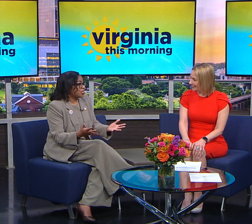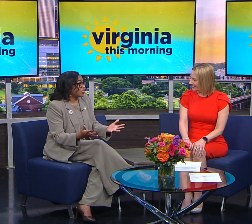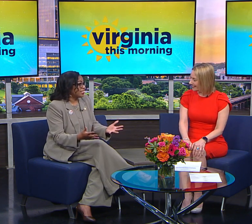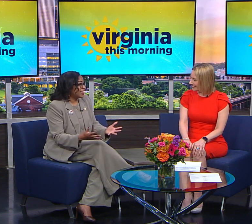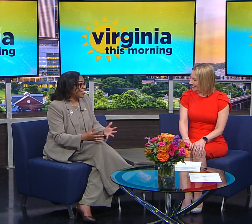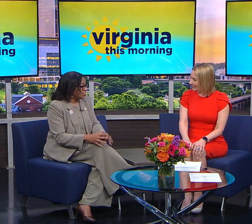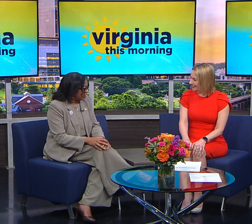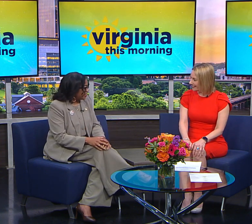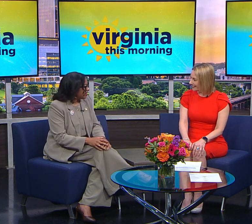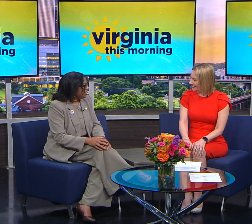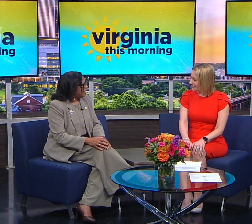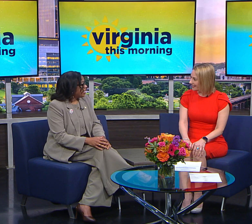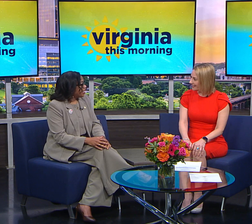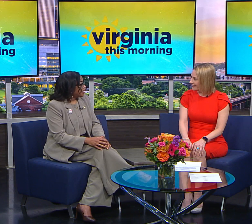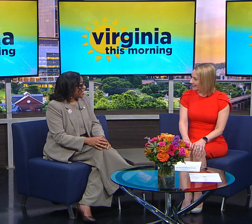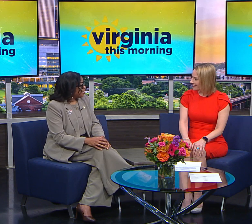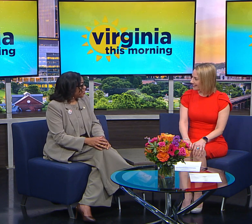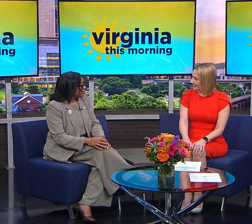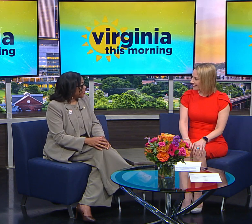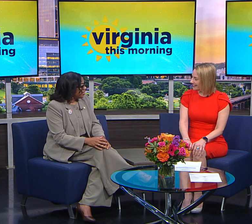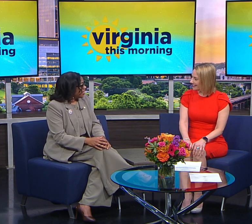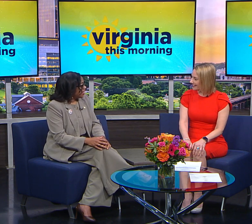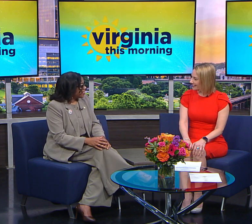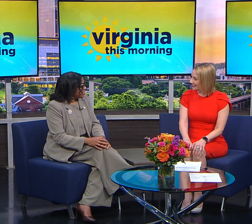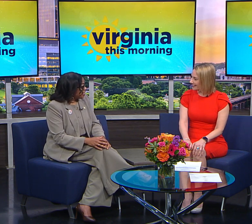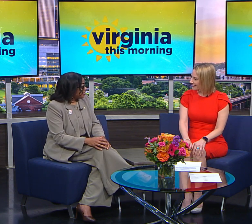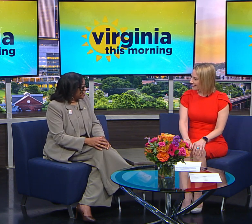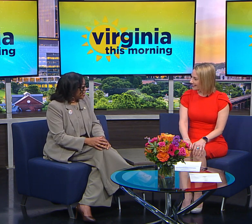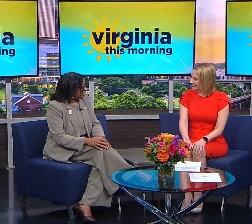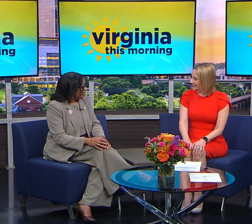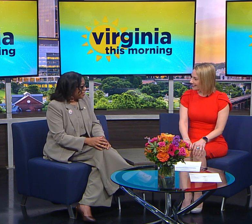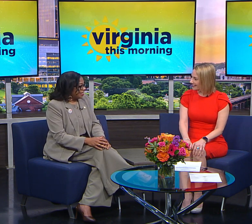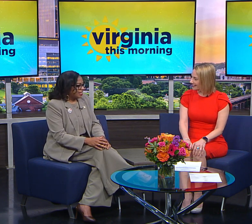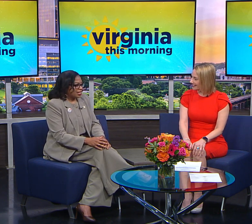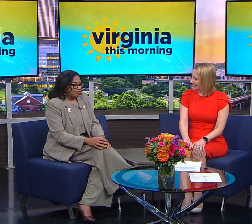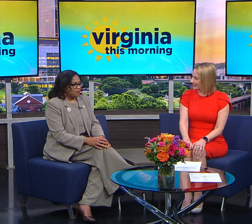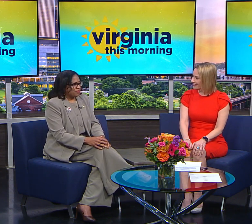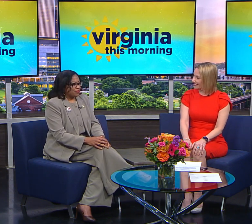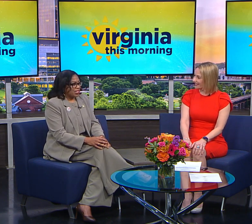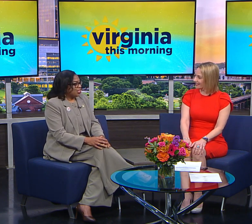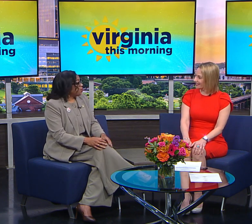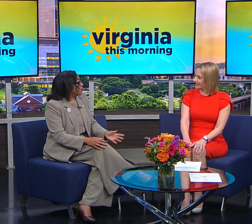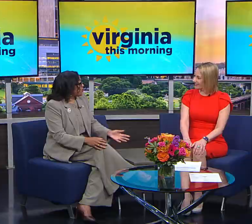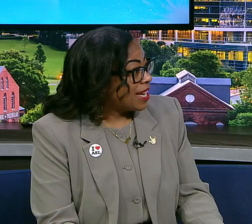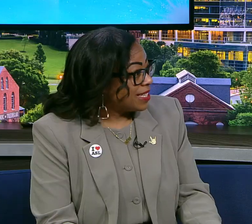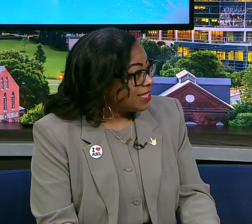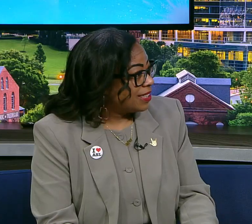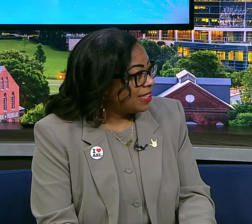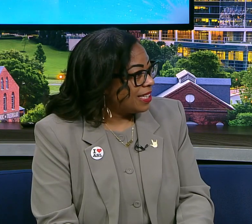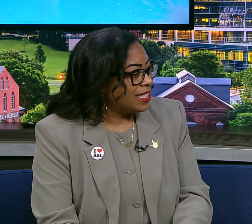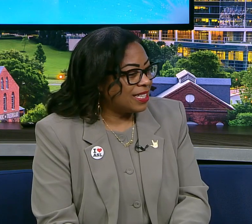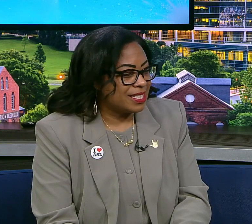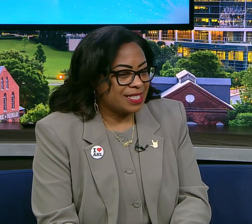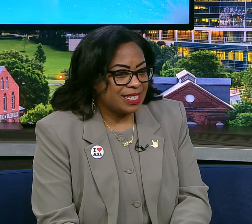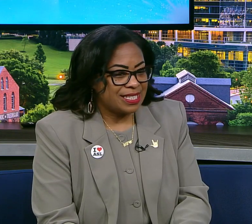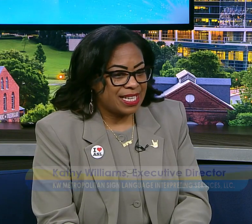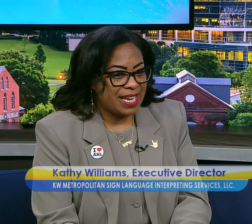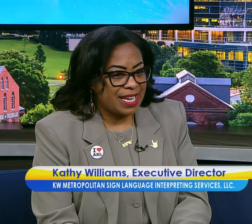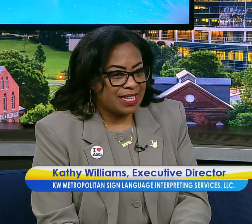special occasion, National ASL Day. You were right. It is a day